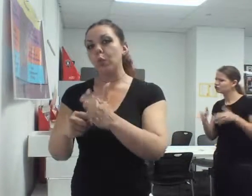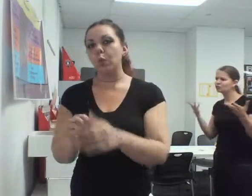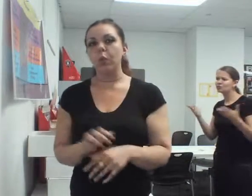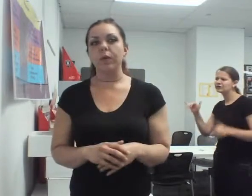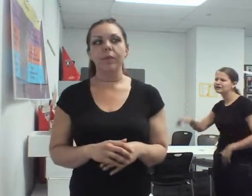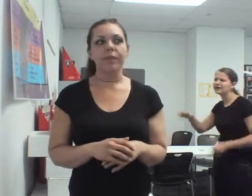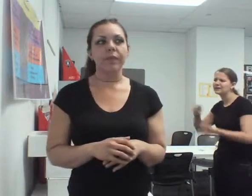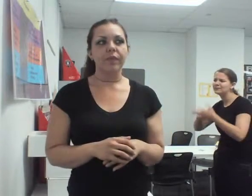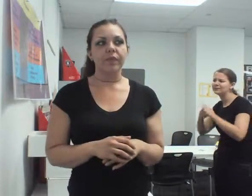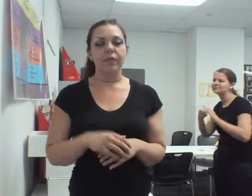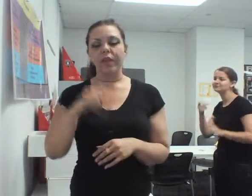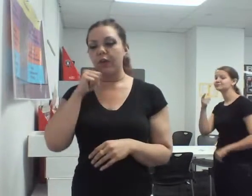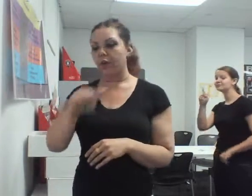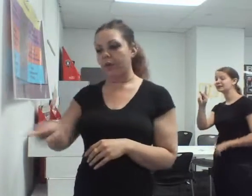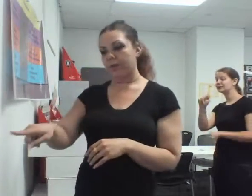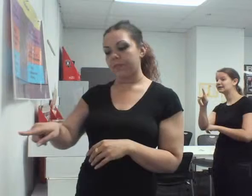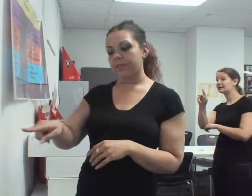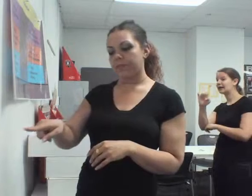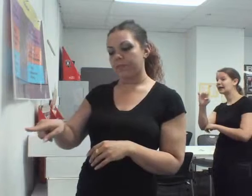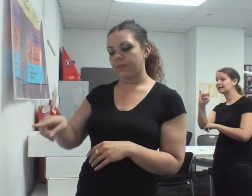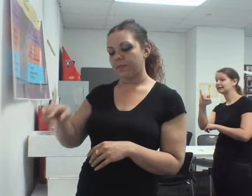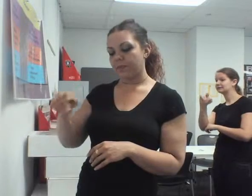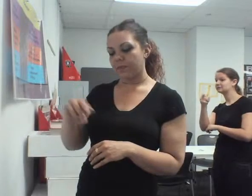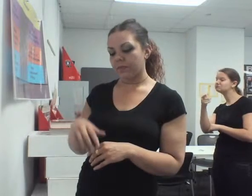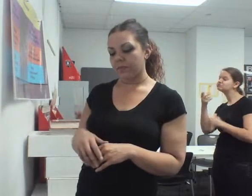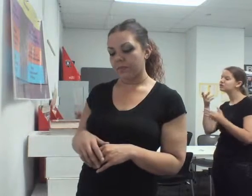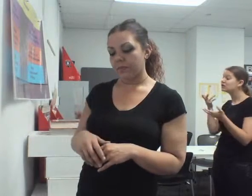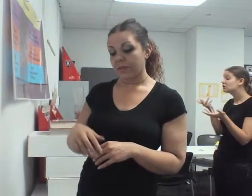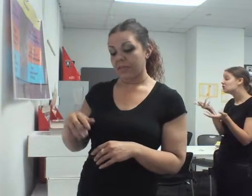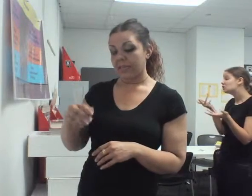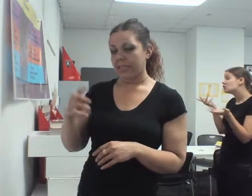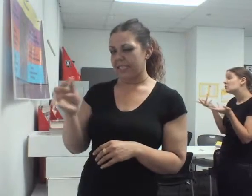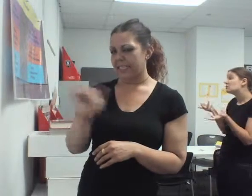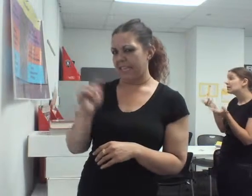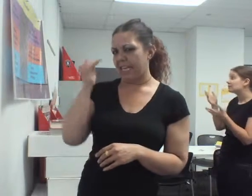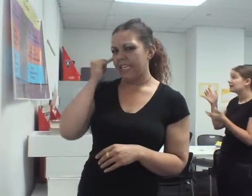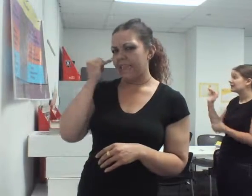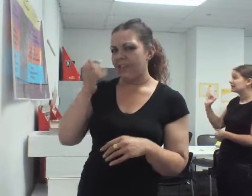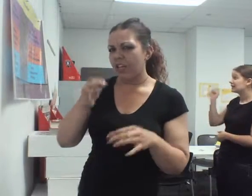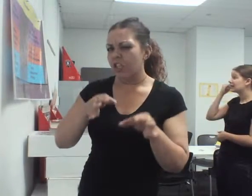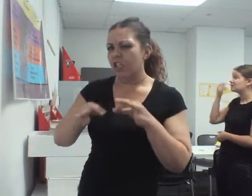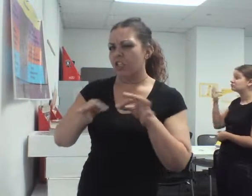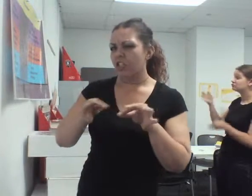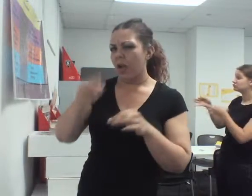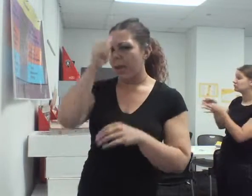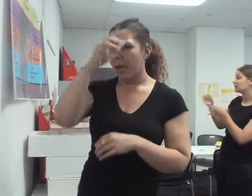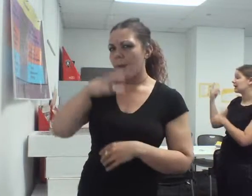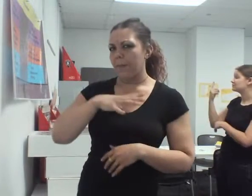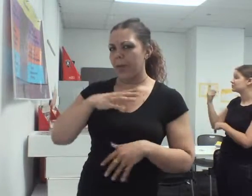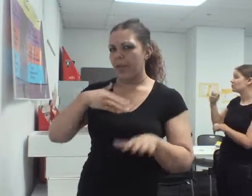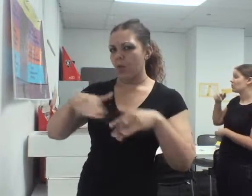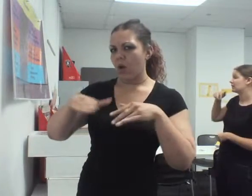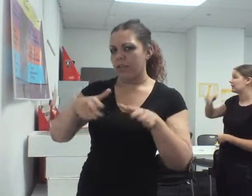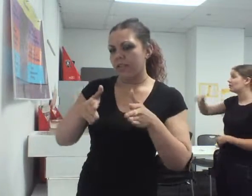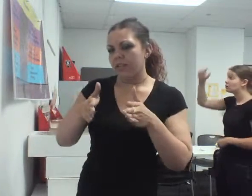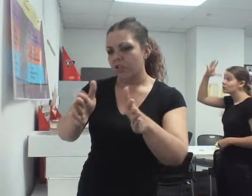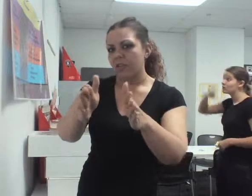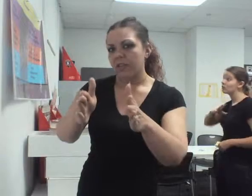be like, if you're describing someone walking down the street, then you say, like, a man walked down the street, and then you show it. Then you show